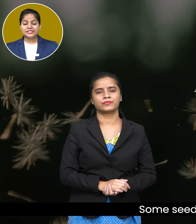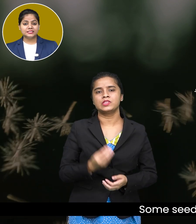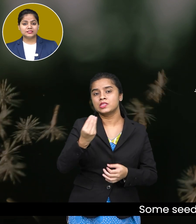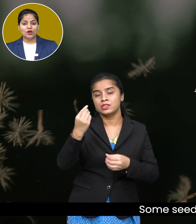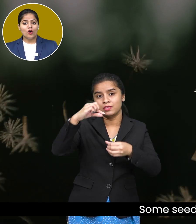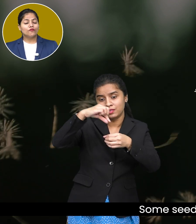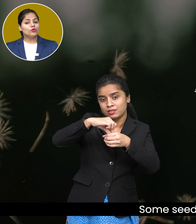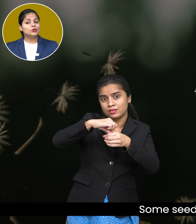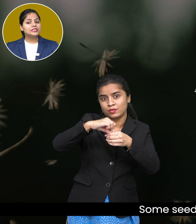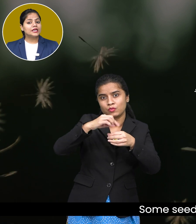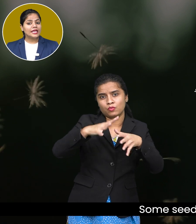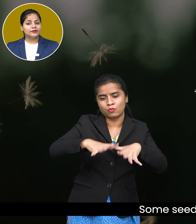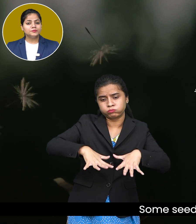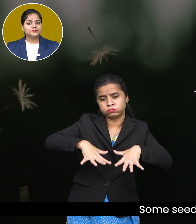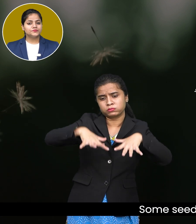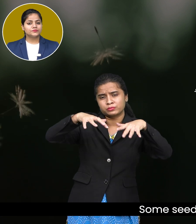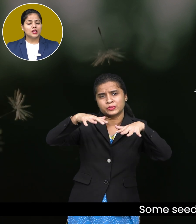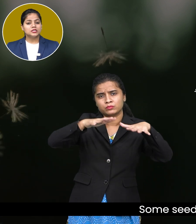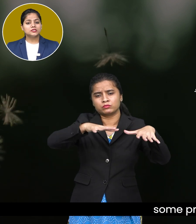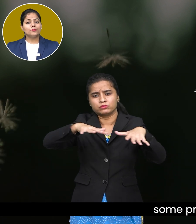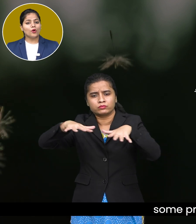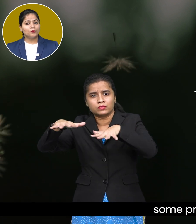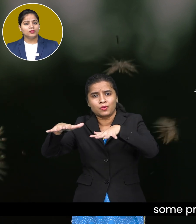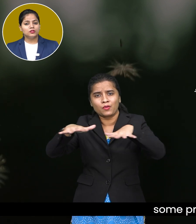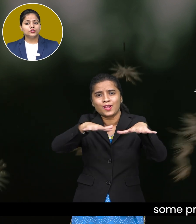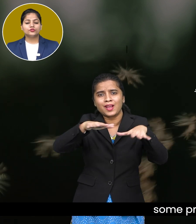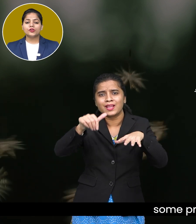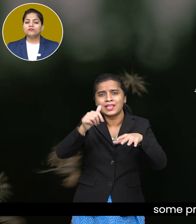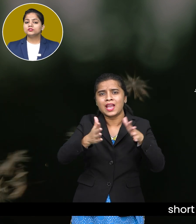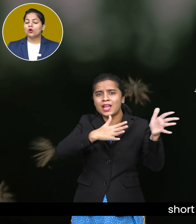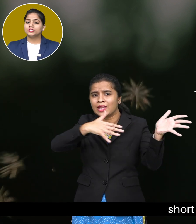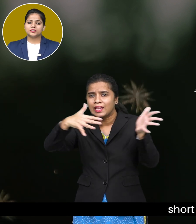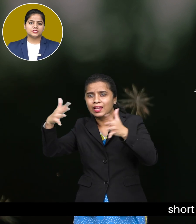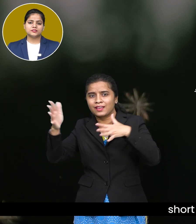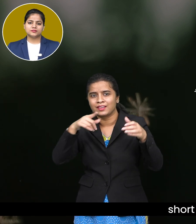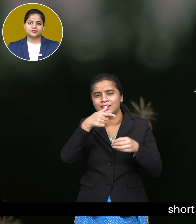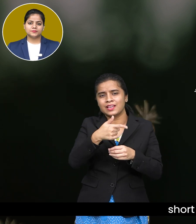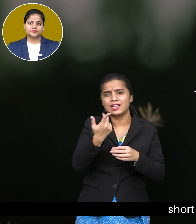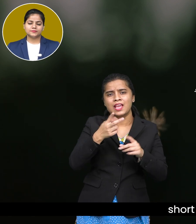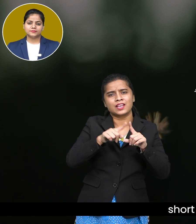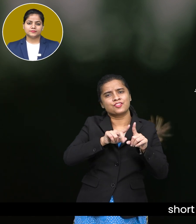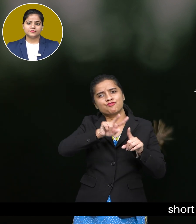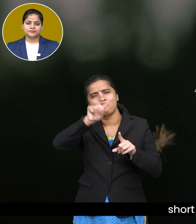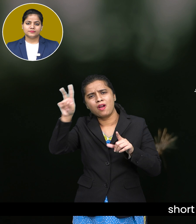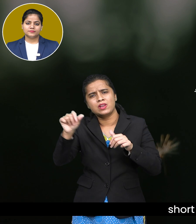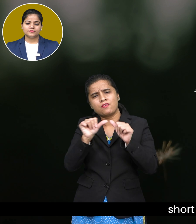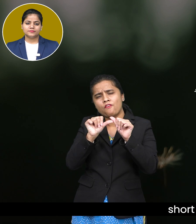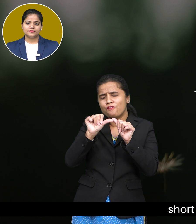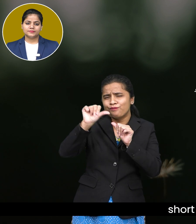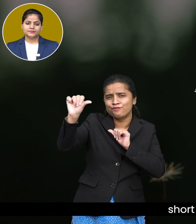Some seeds float in the air, some propel to travel short distances.